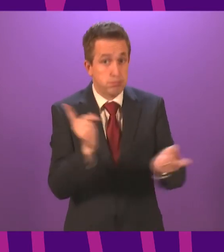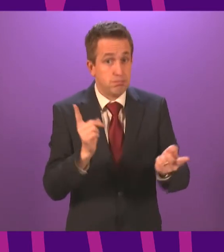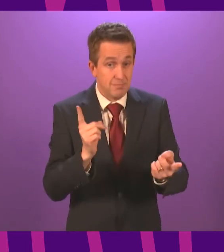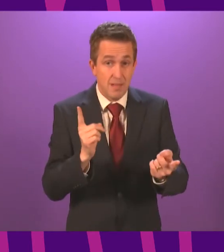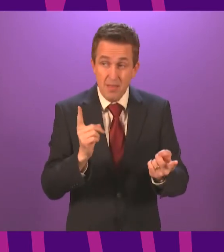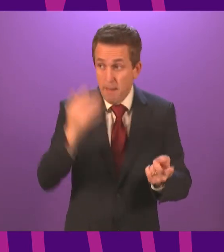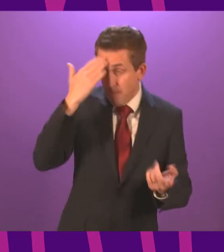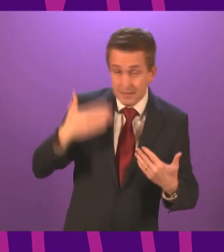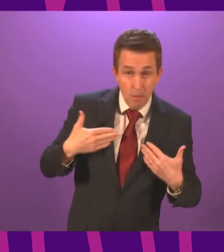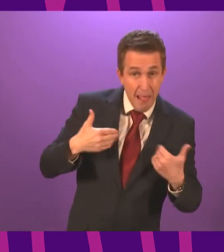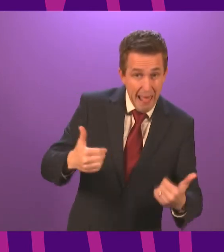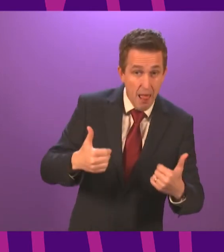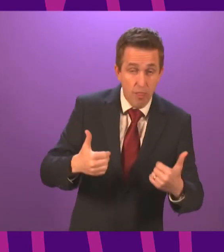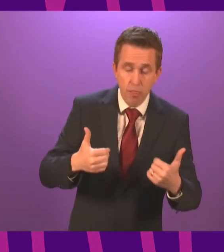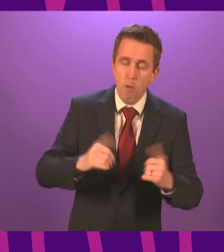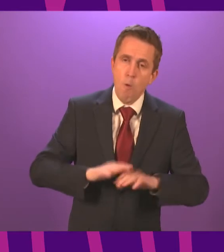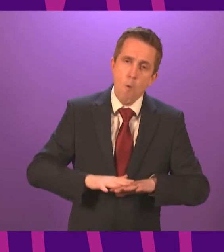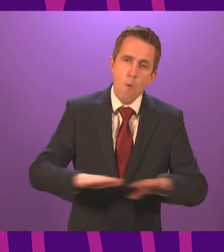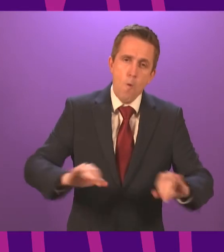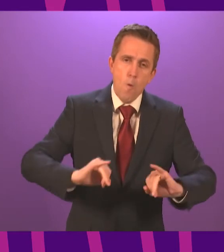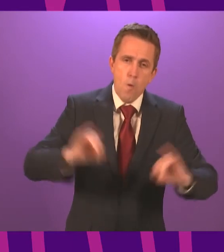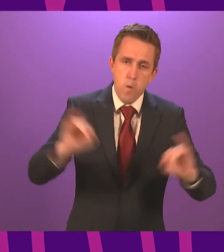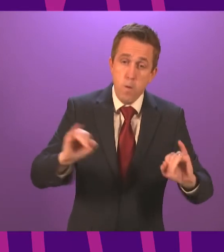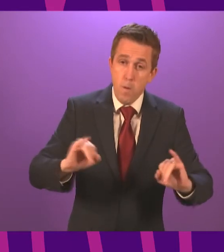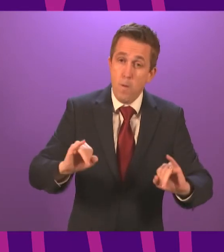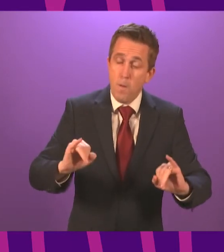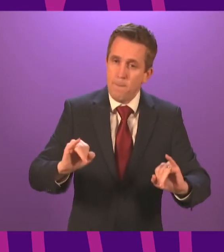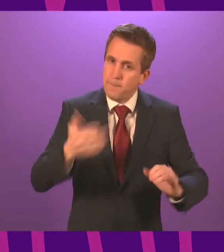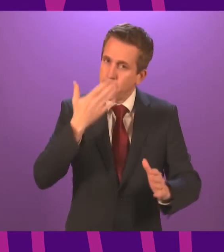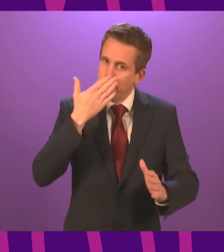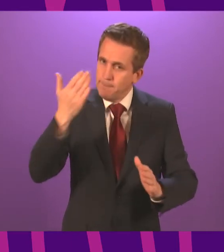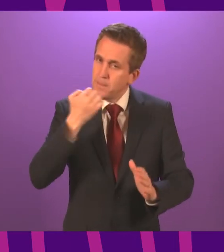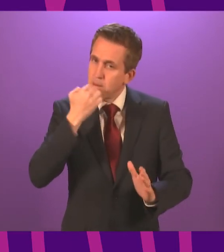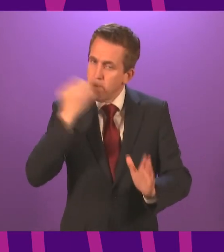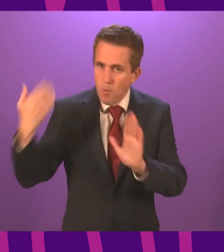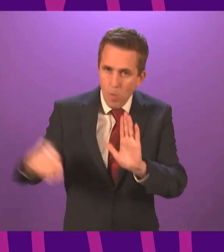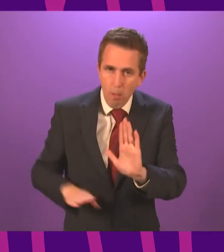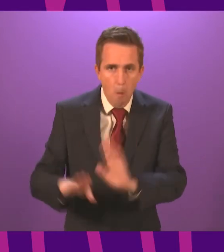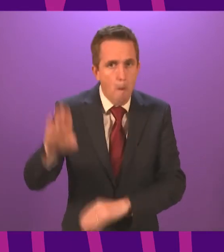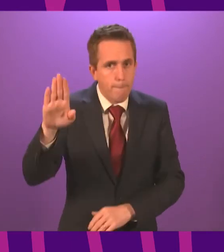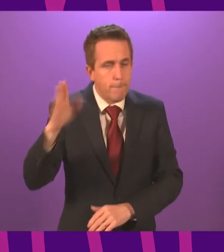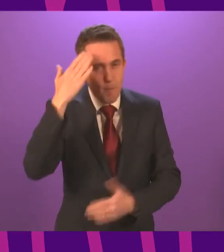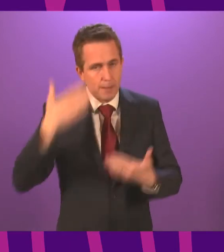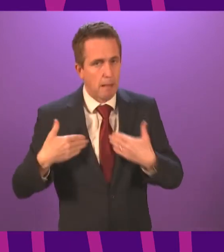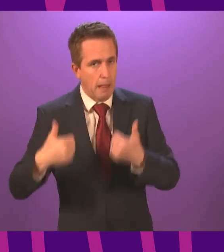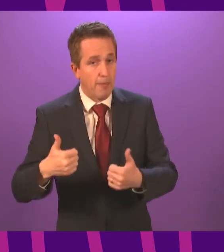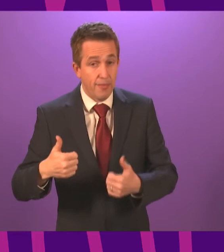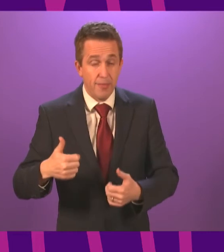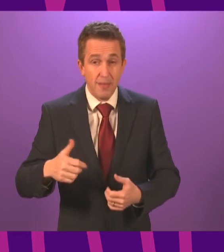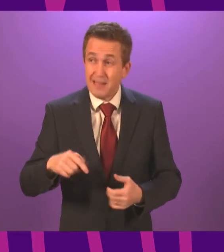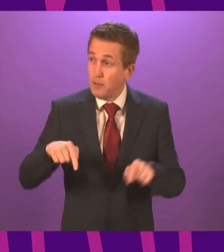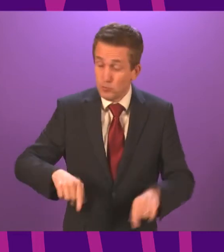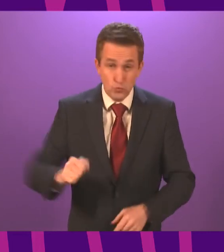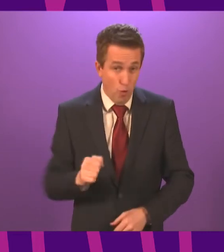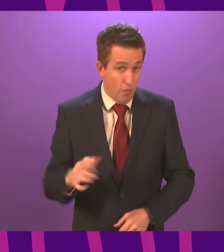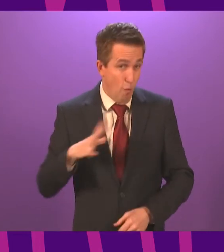of a mental health emergency and we are reaching tipping point. Now, mental health support in Scotland was already in